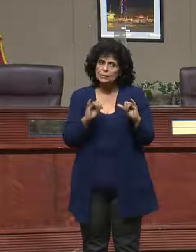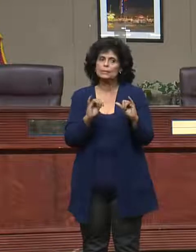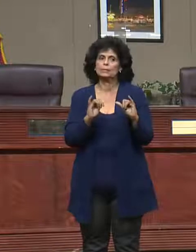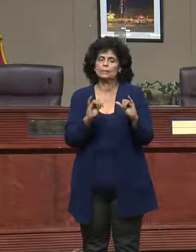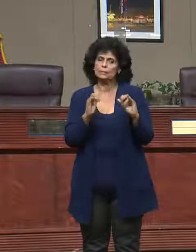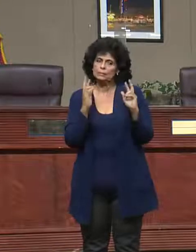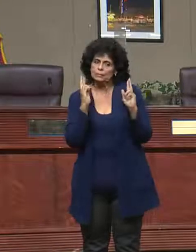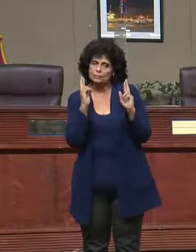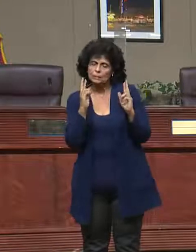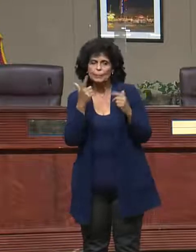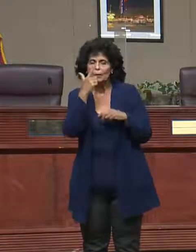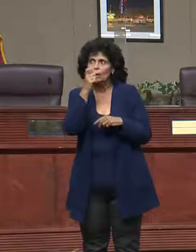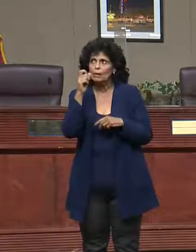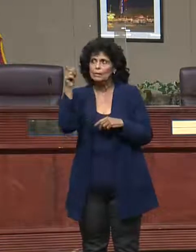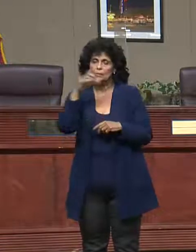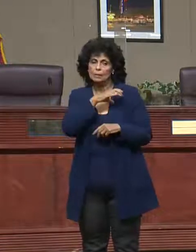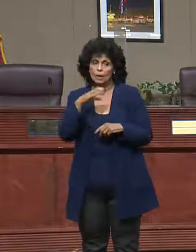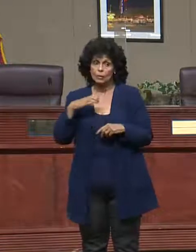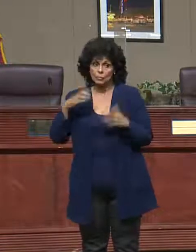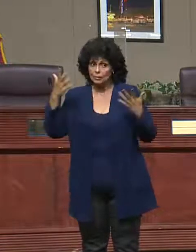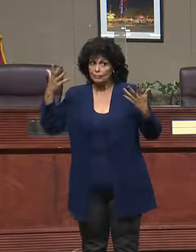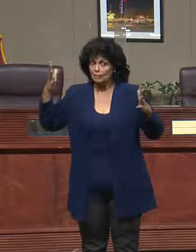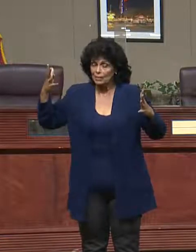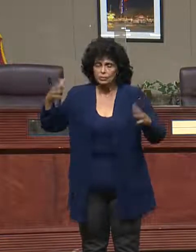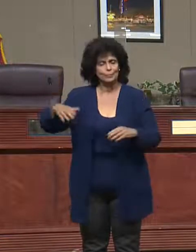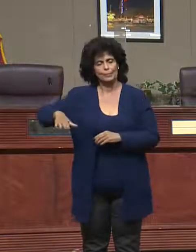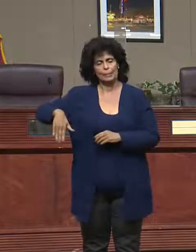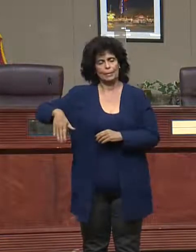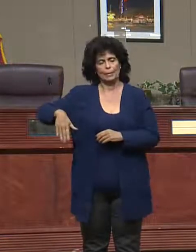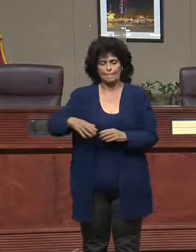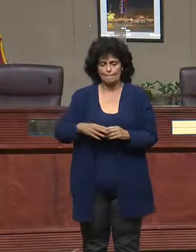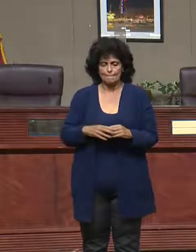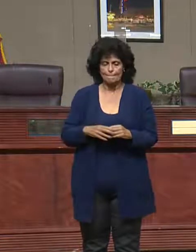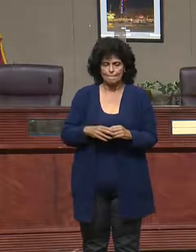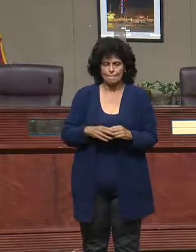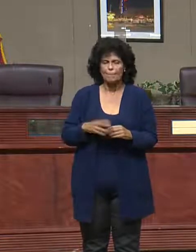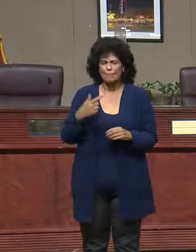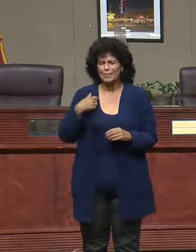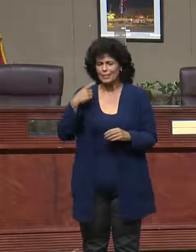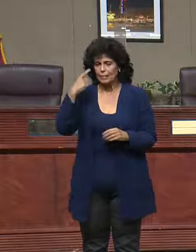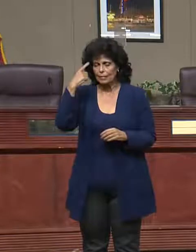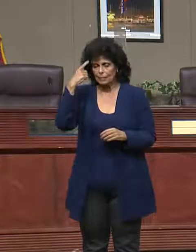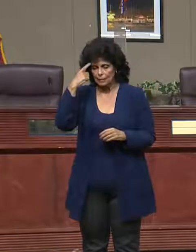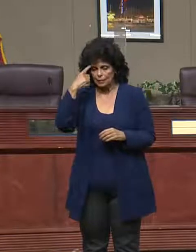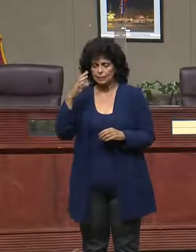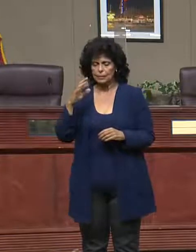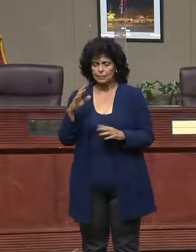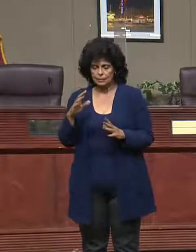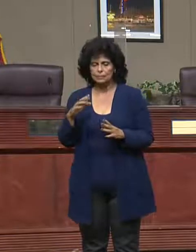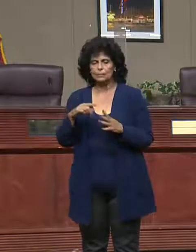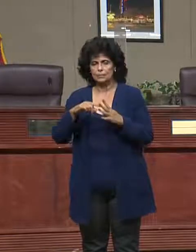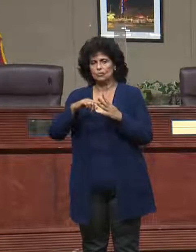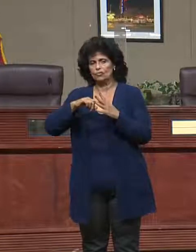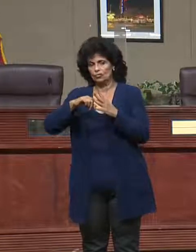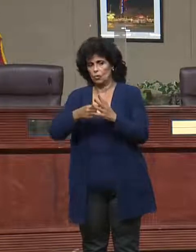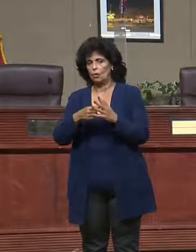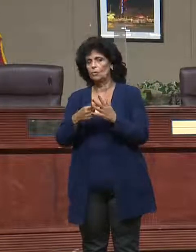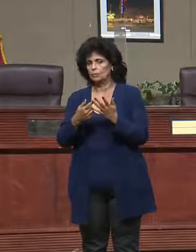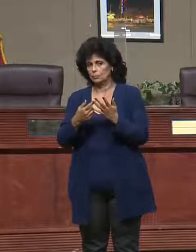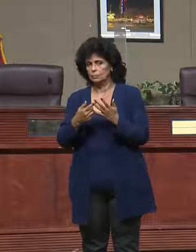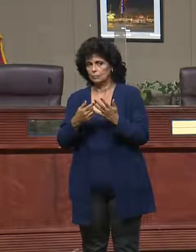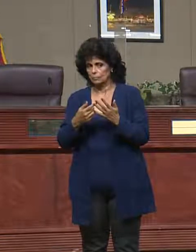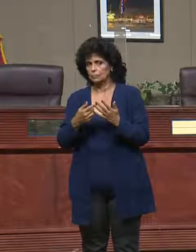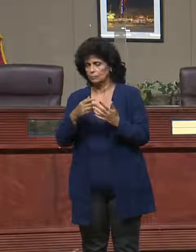at this point. We believe that there will be, after the first of the year,